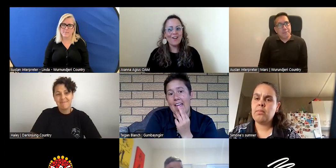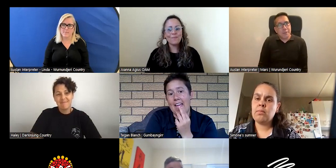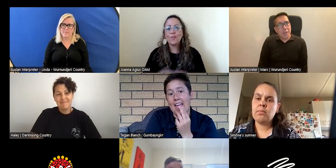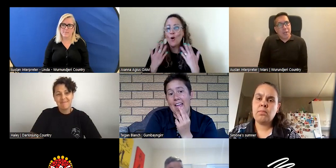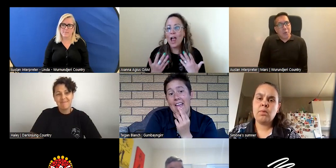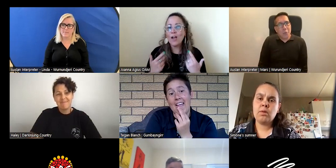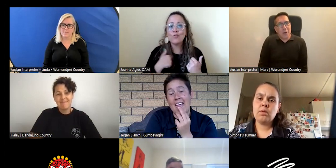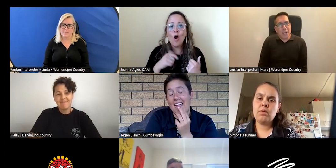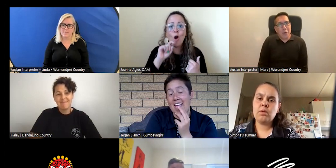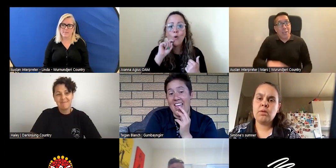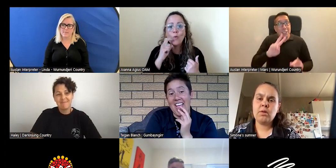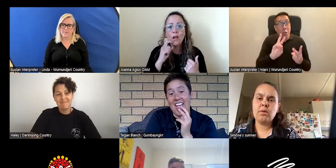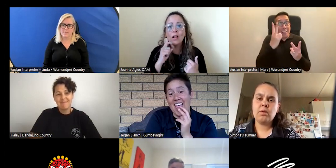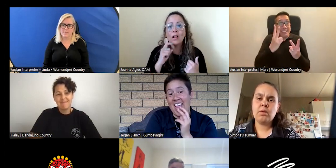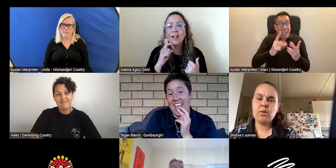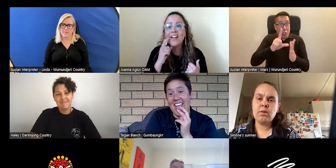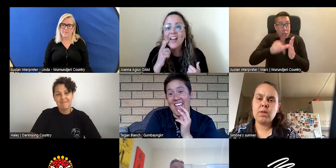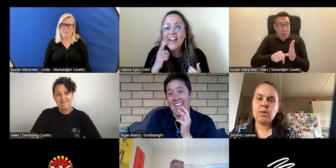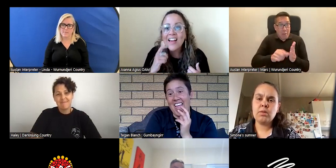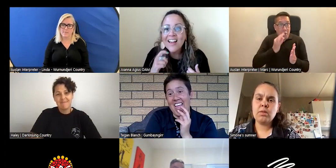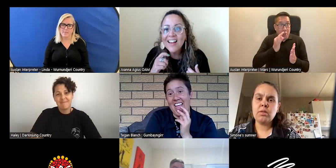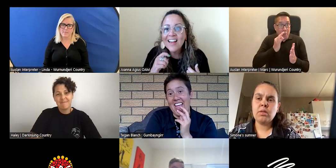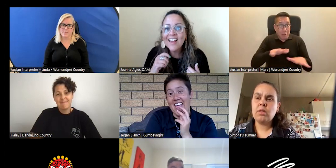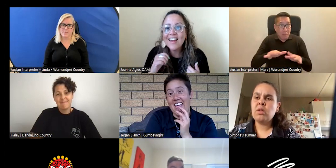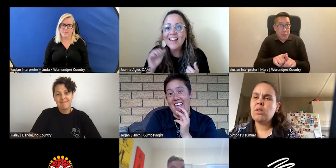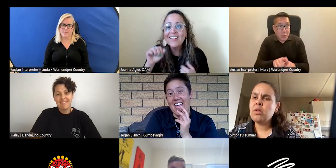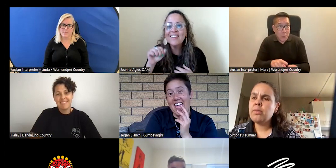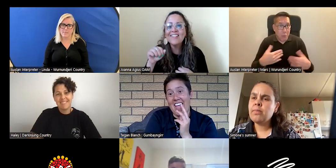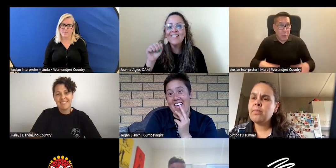And then for the second round, it was a bit more full on too.